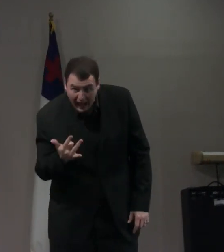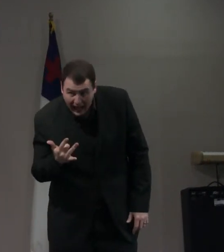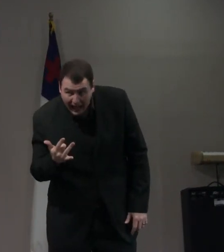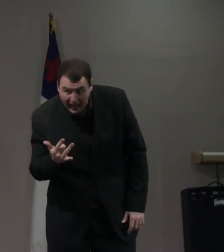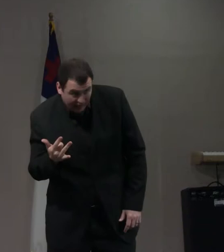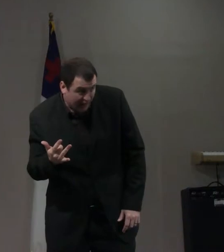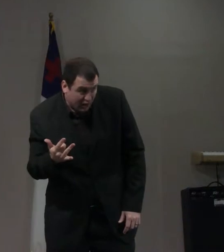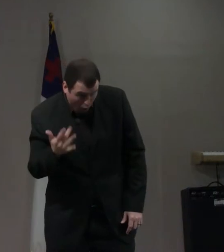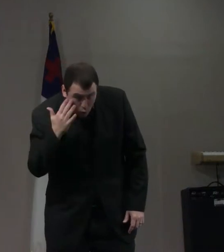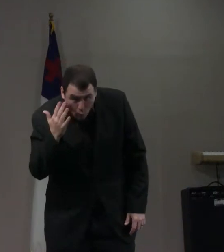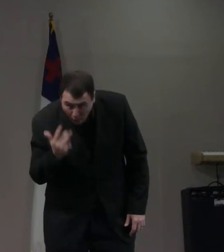You know why?